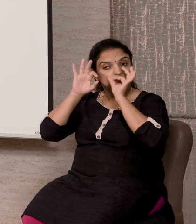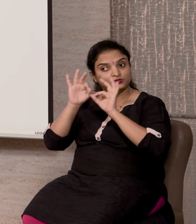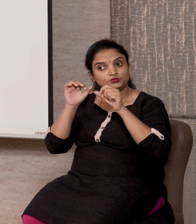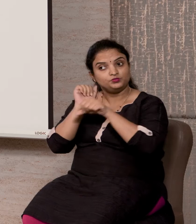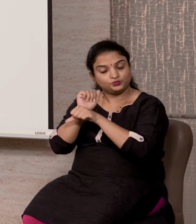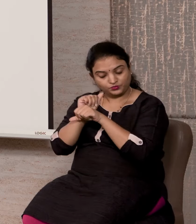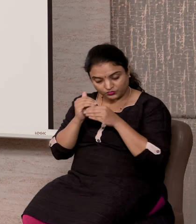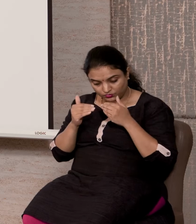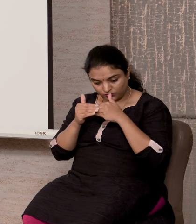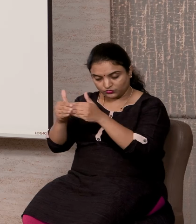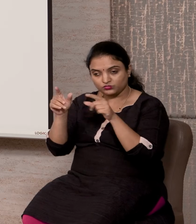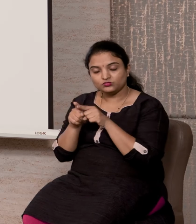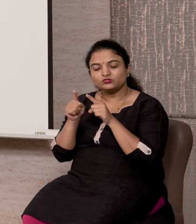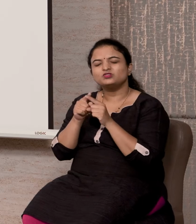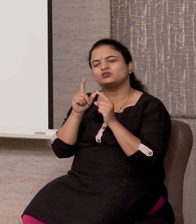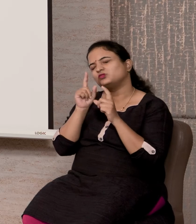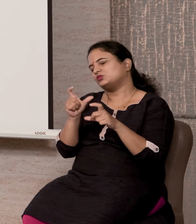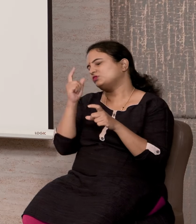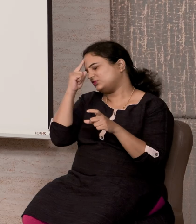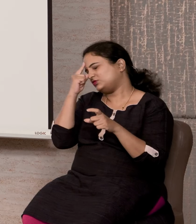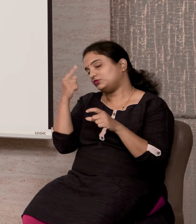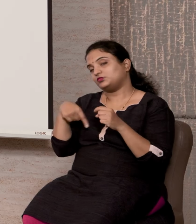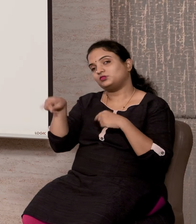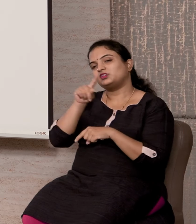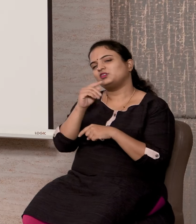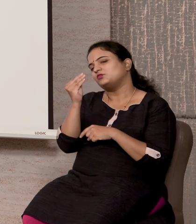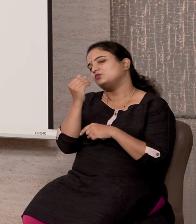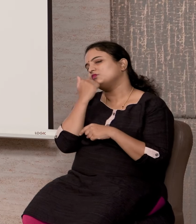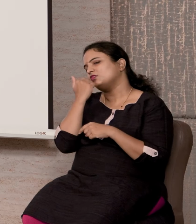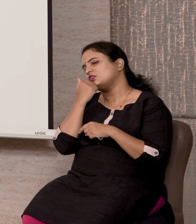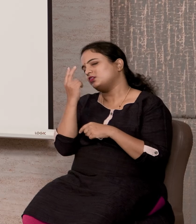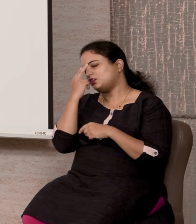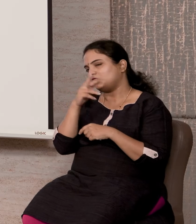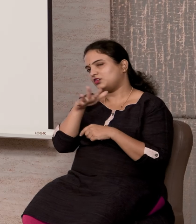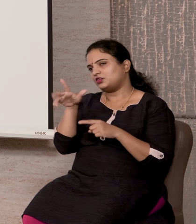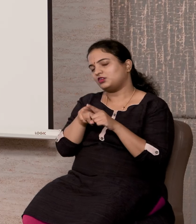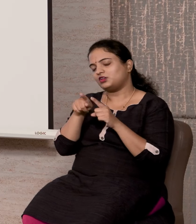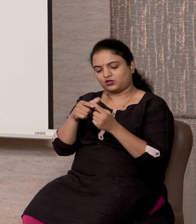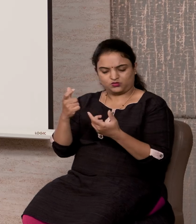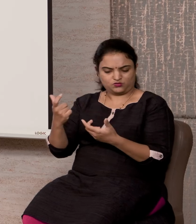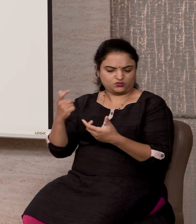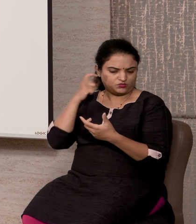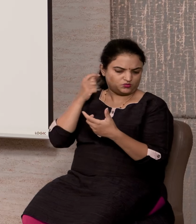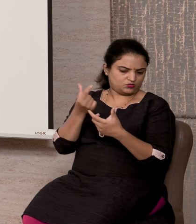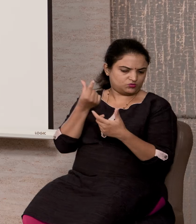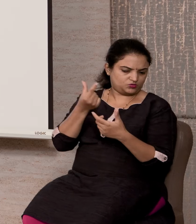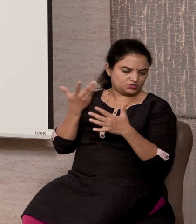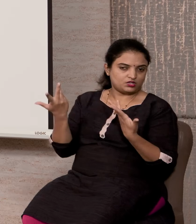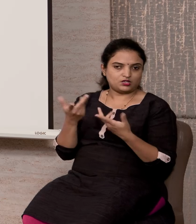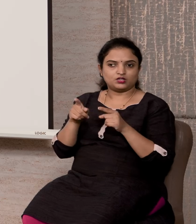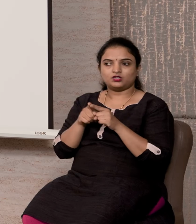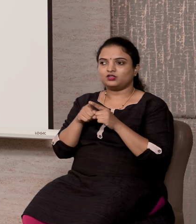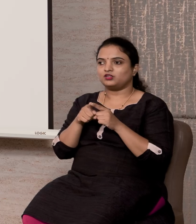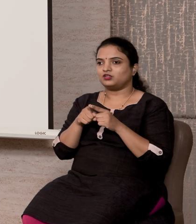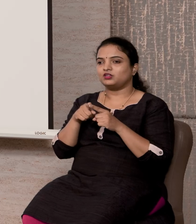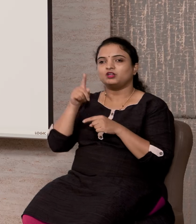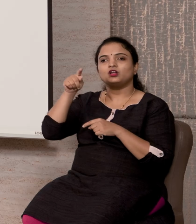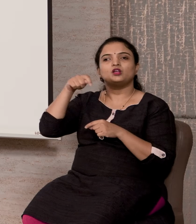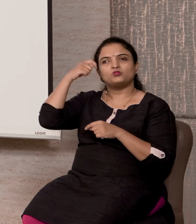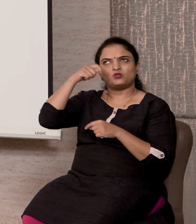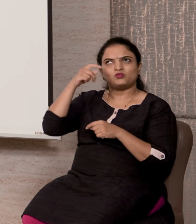industry, there are very common myths that how does a visually impaired person use a mobile, right? I don't think people watch movies, right?